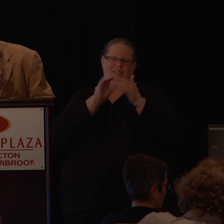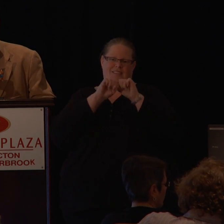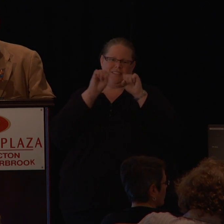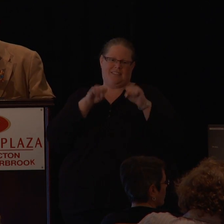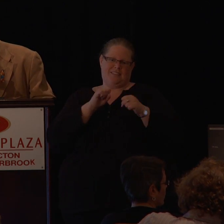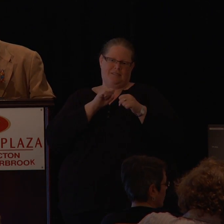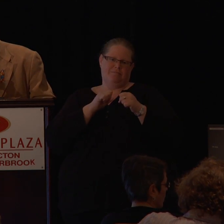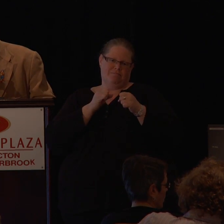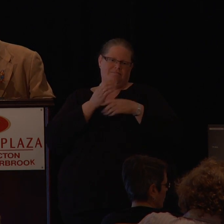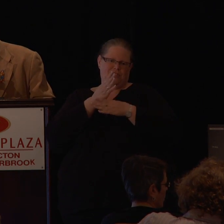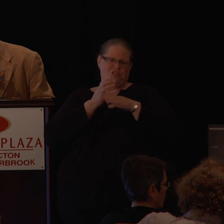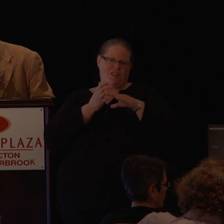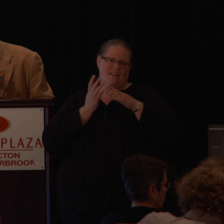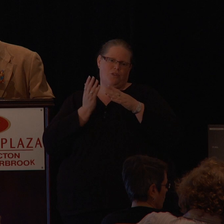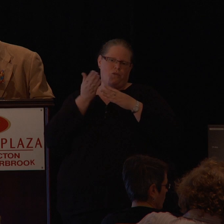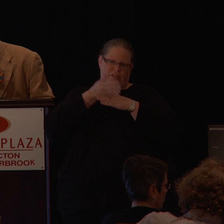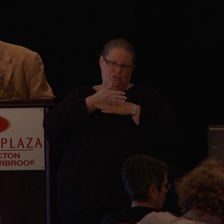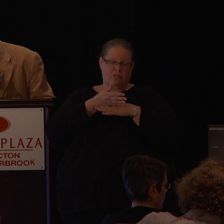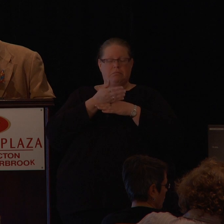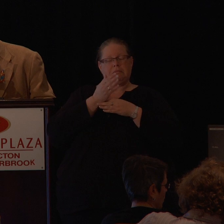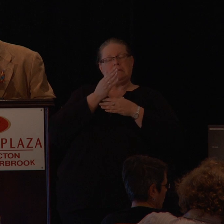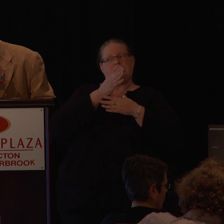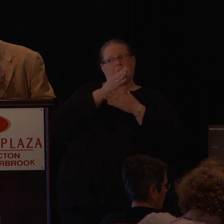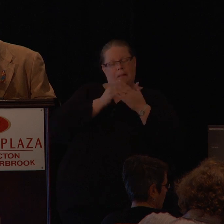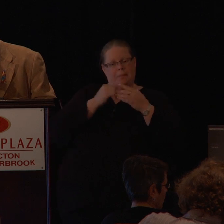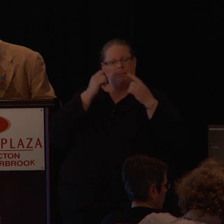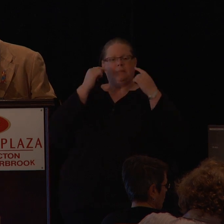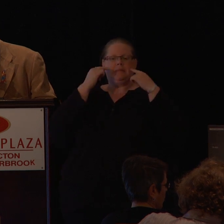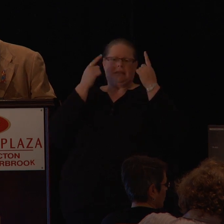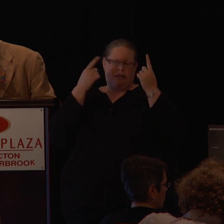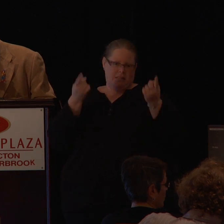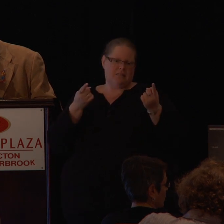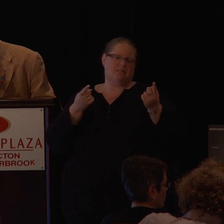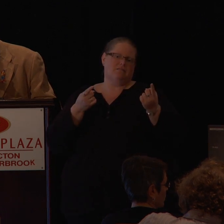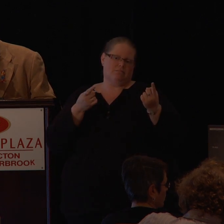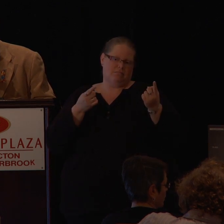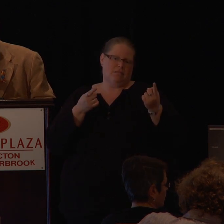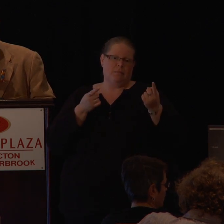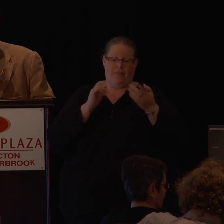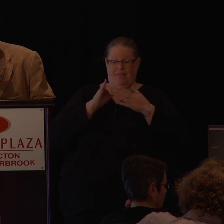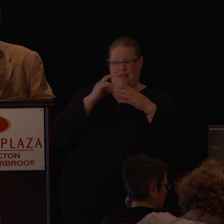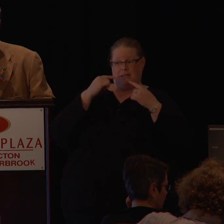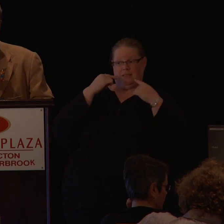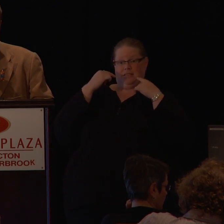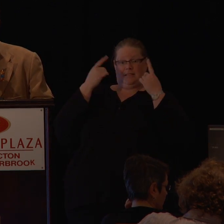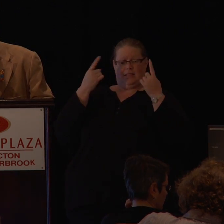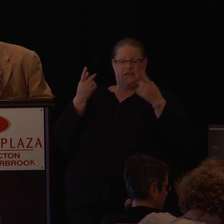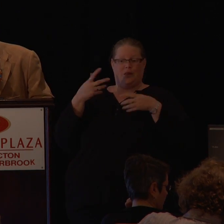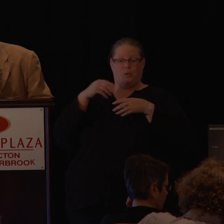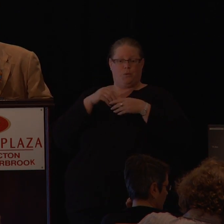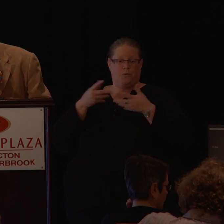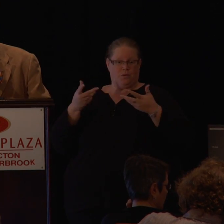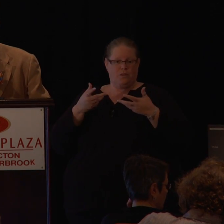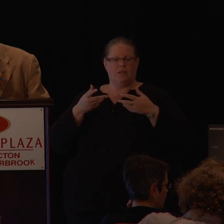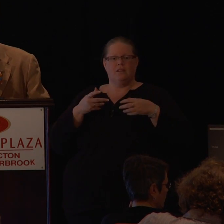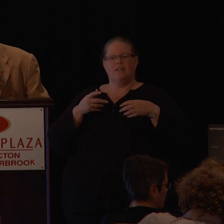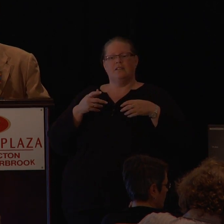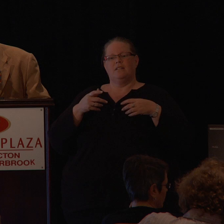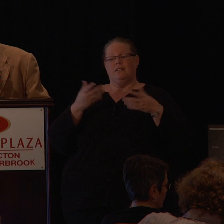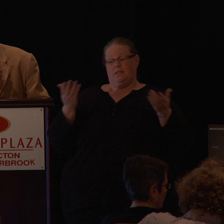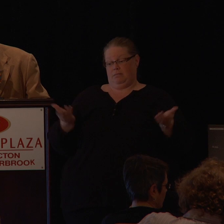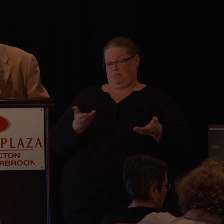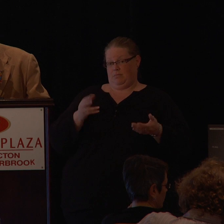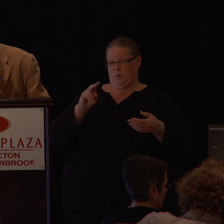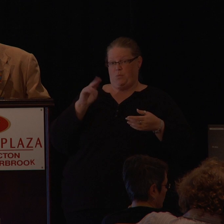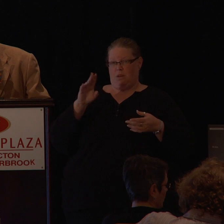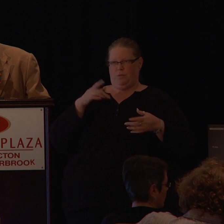system, and we had some initial success as well in that regard. And that success included getting, if you look at the population of New Brunswick, you've got to